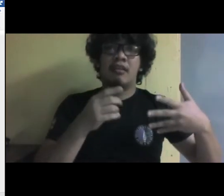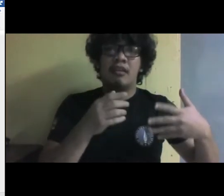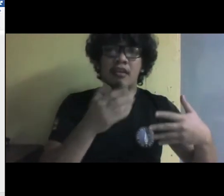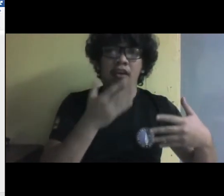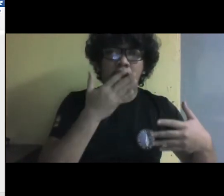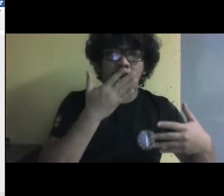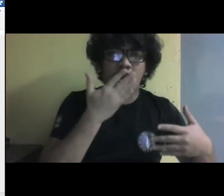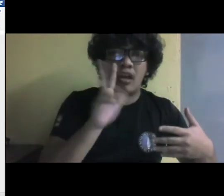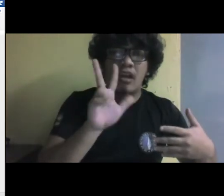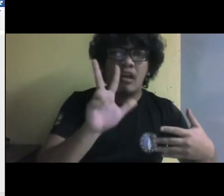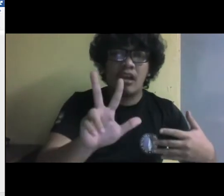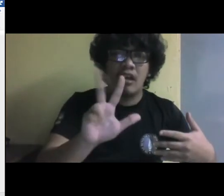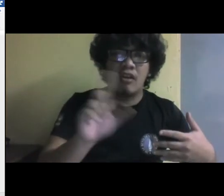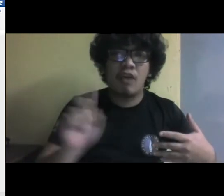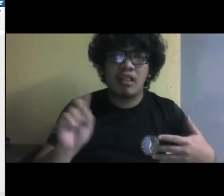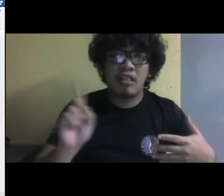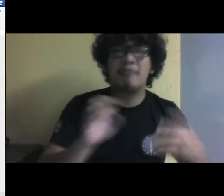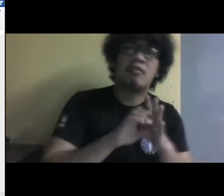part,